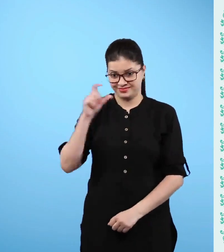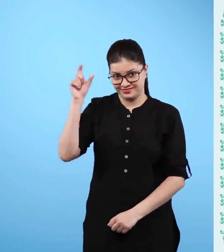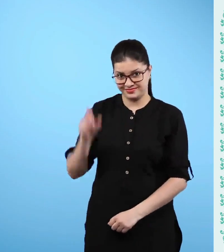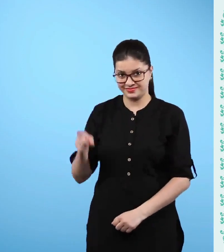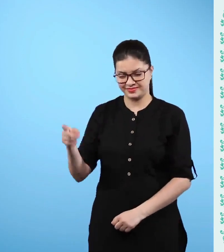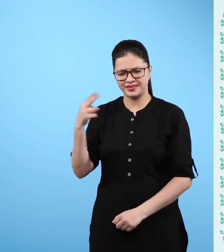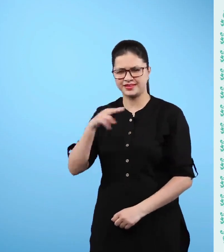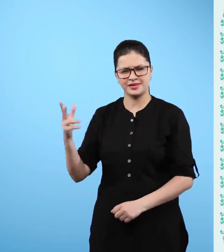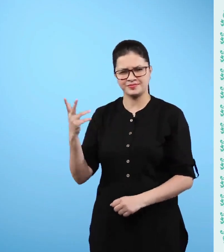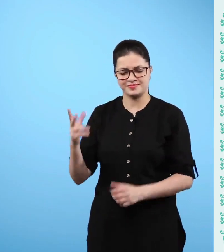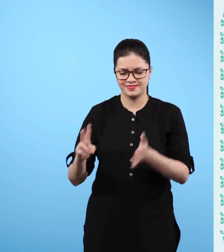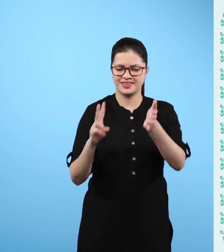Naveen,